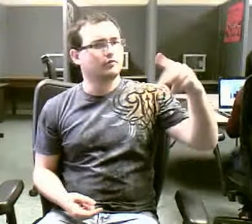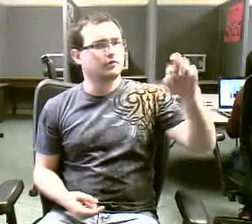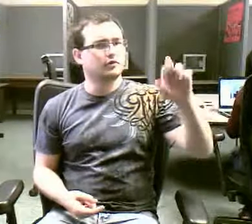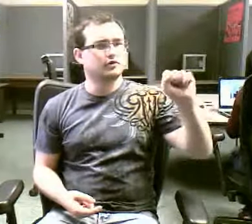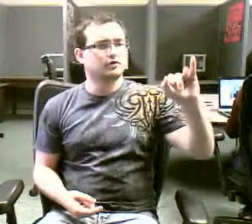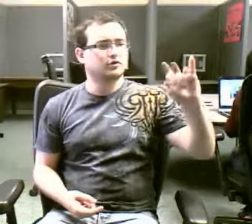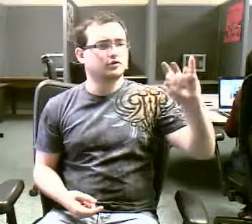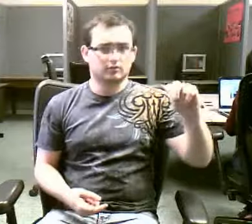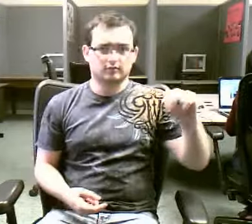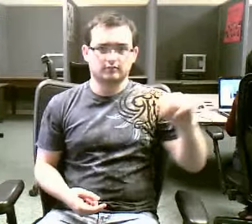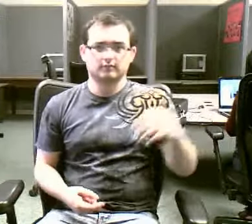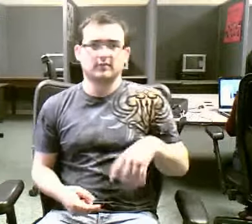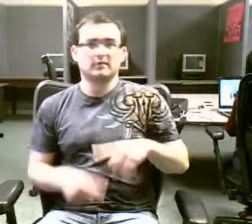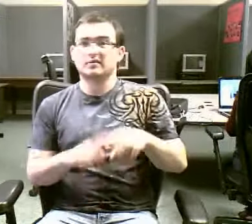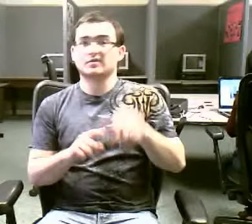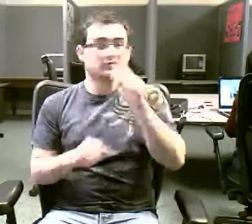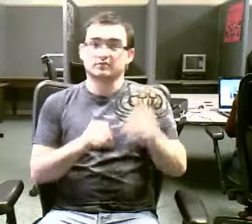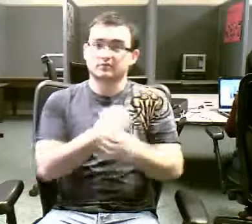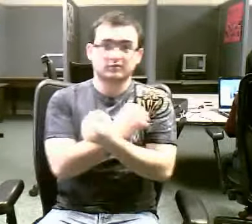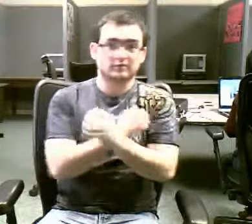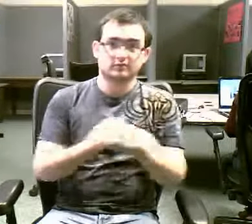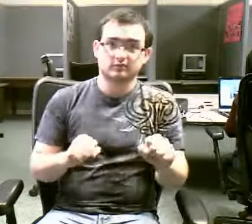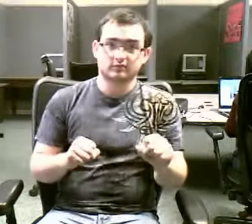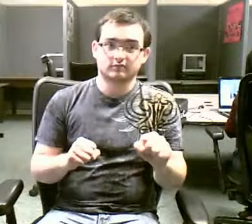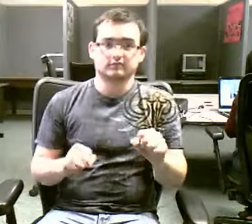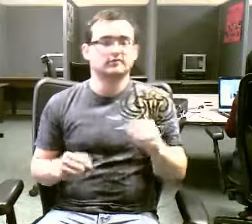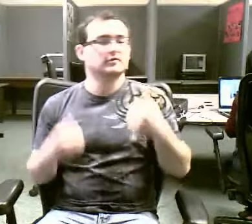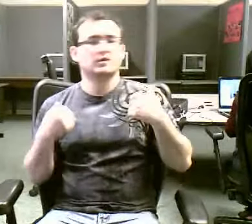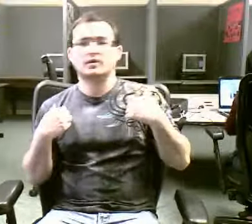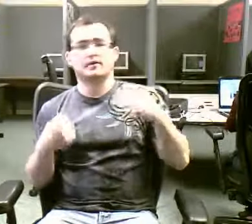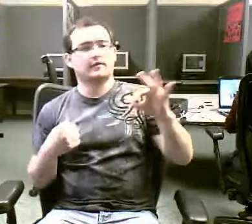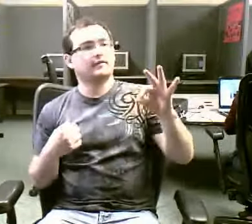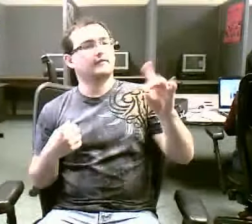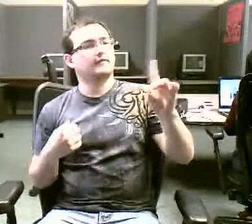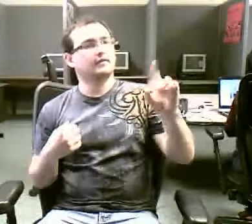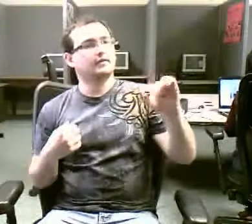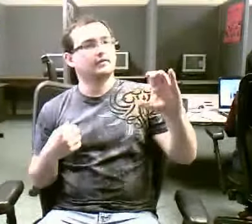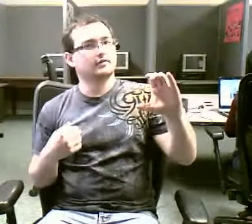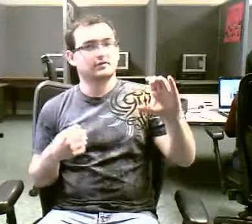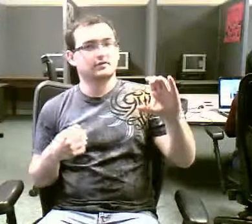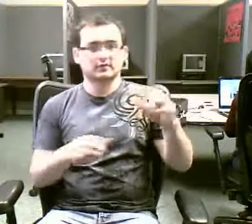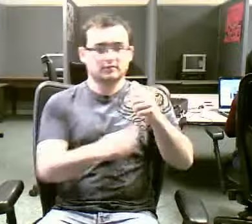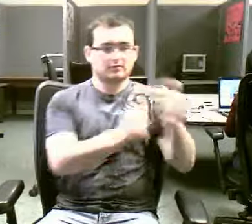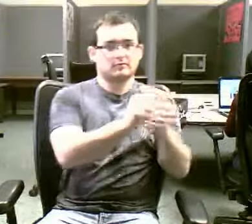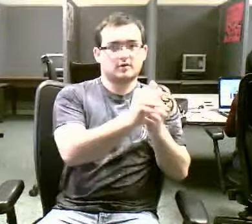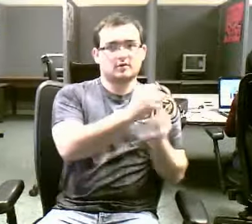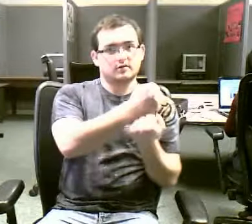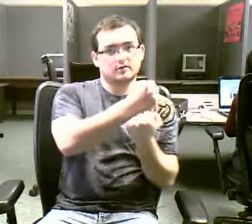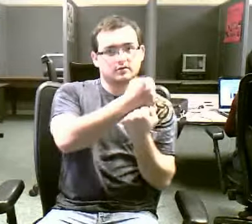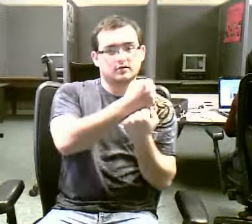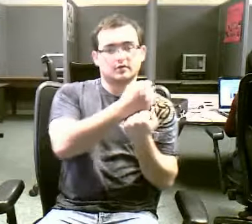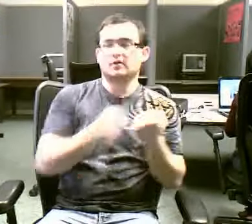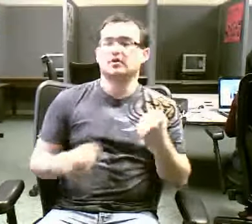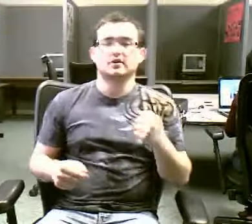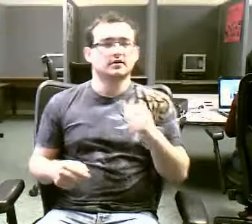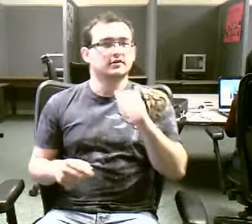to ensure that it will grow, and if there's any, like, fire at your house, your money also won't get lost. So it's just, like, safer all